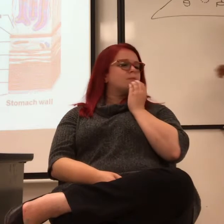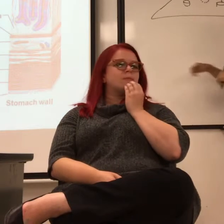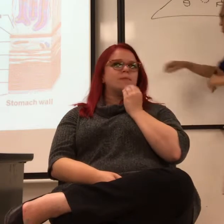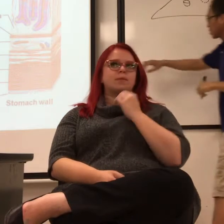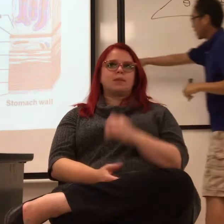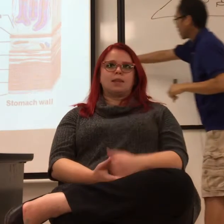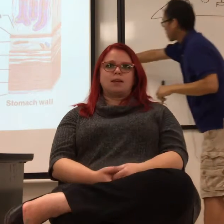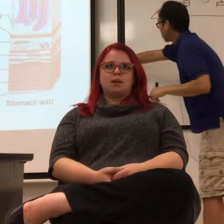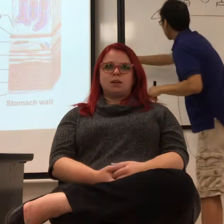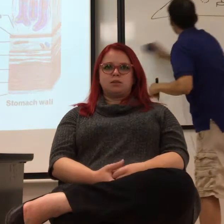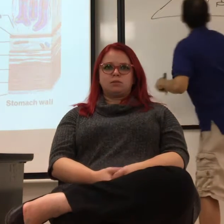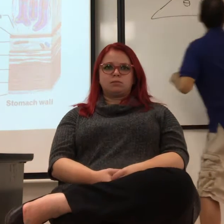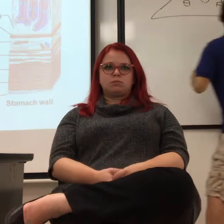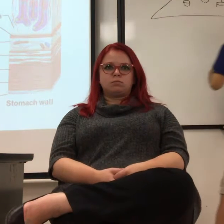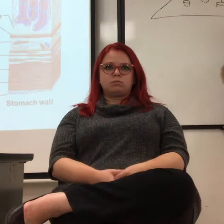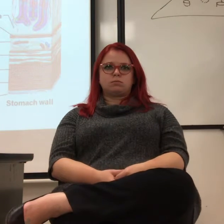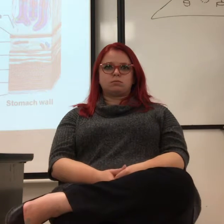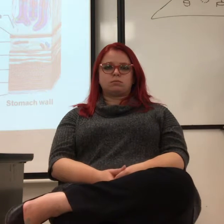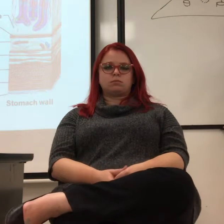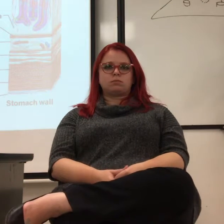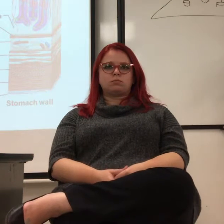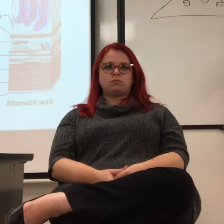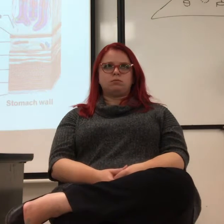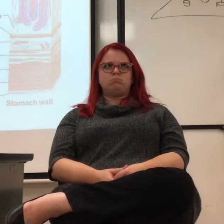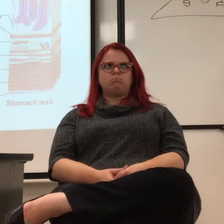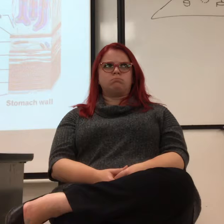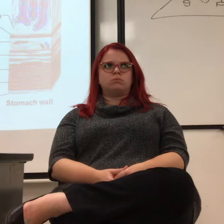Lead to gastric glands.